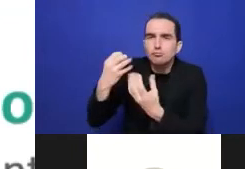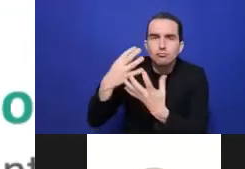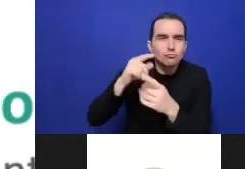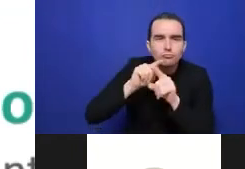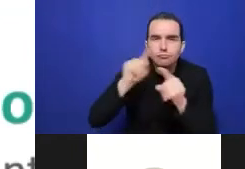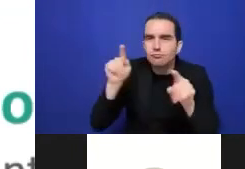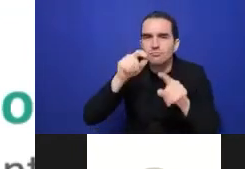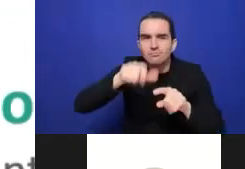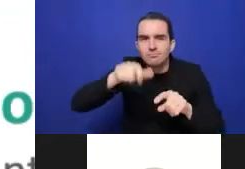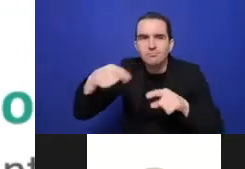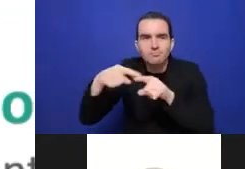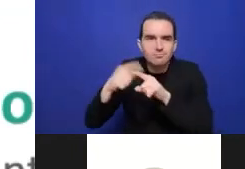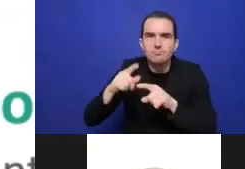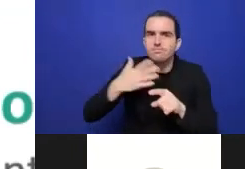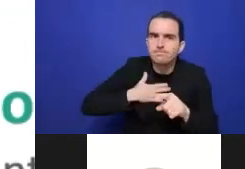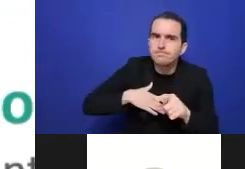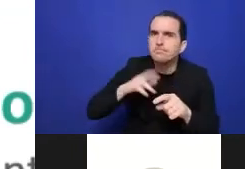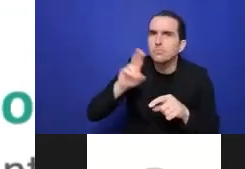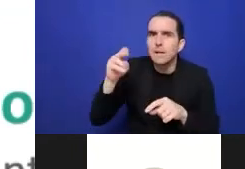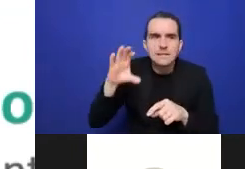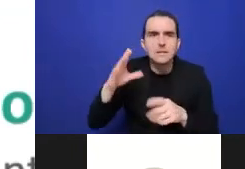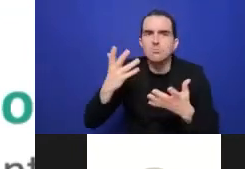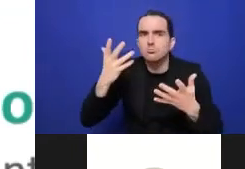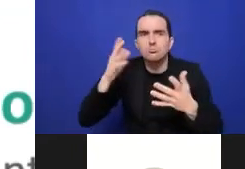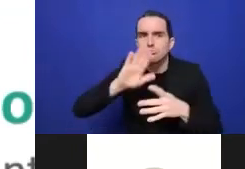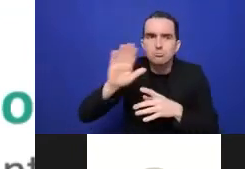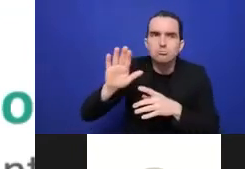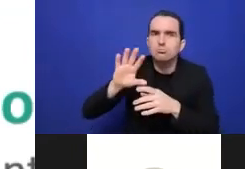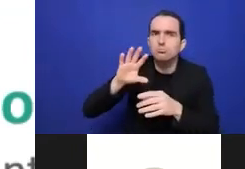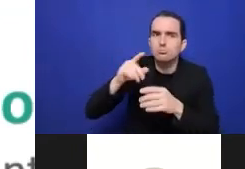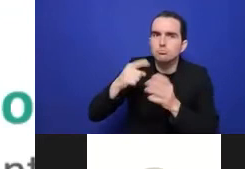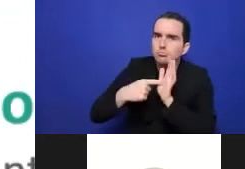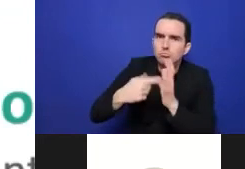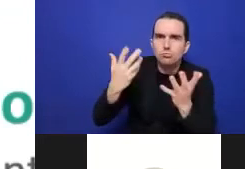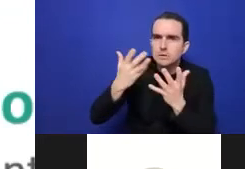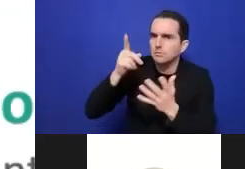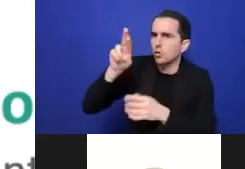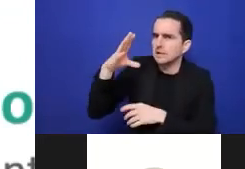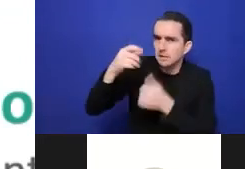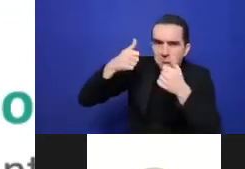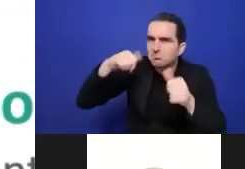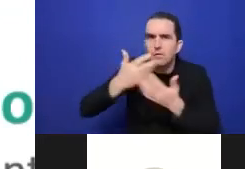means to people and communities, as we know that we need more than hard data and numbers for real change.